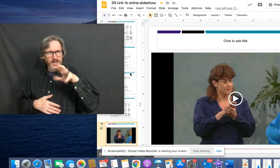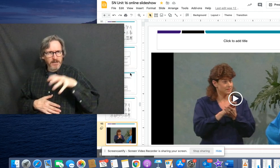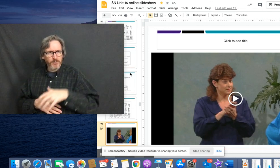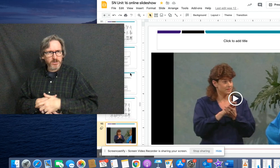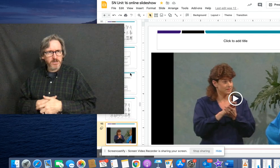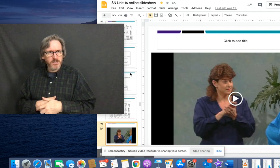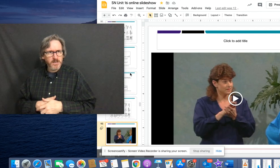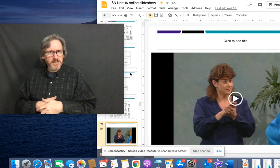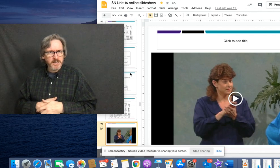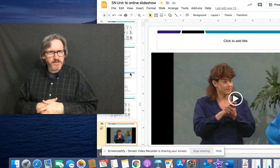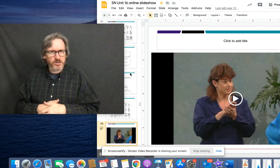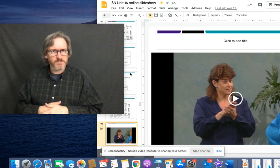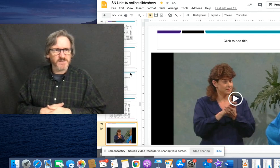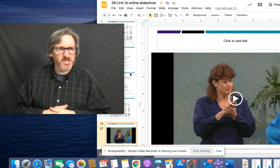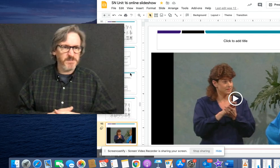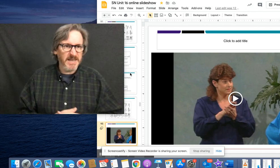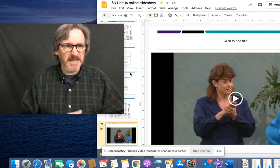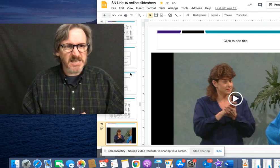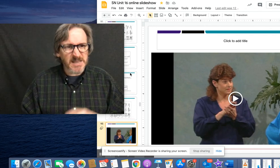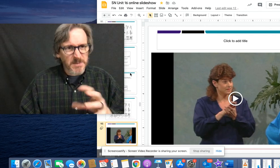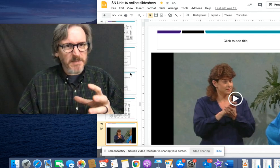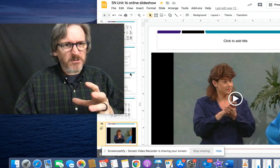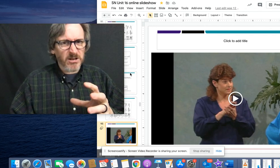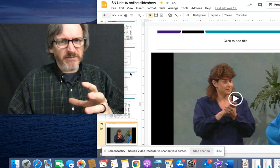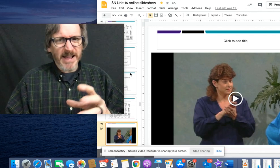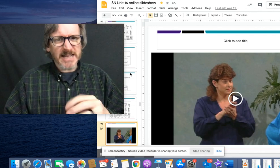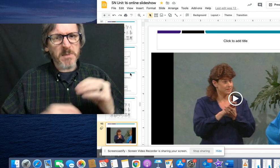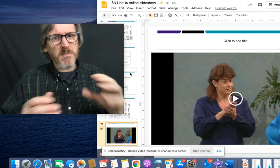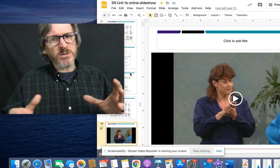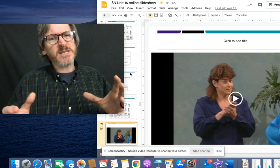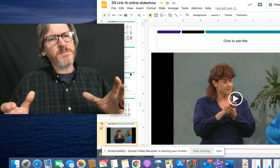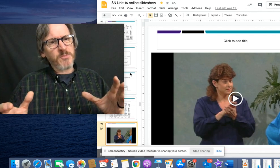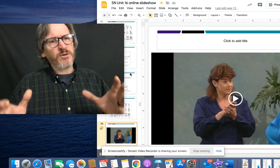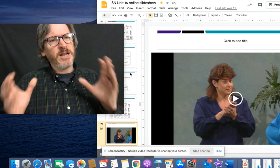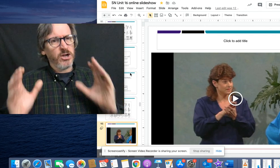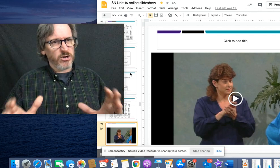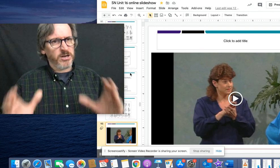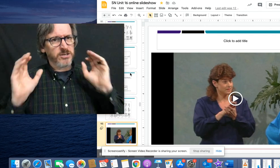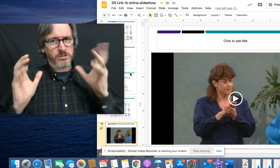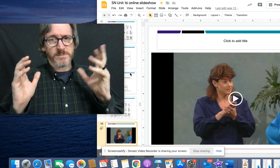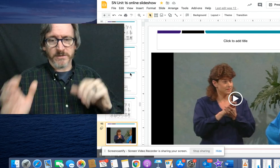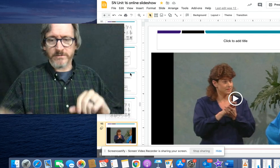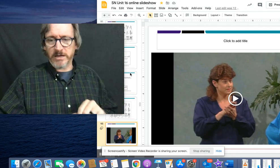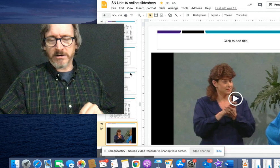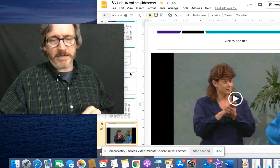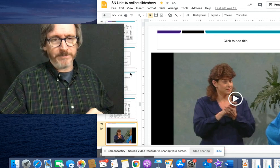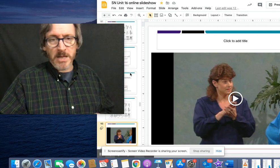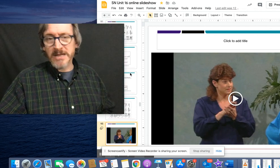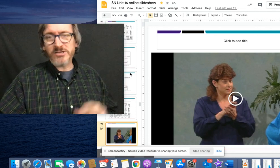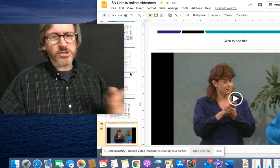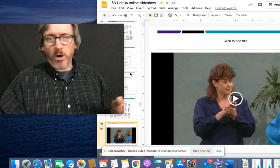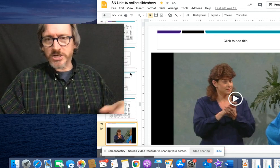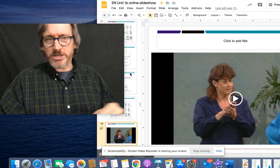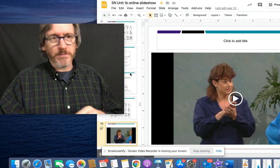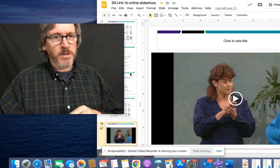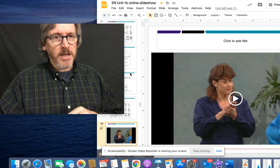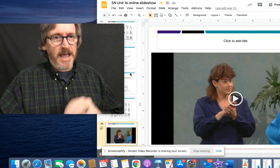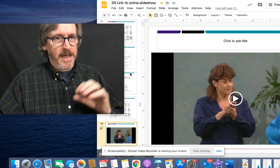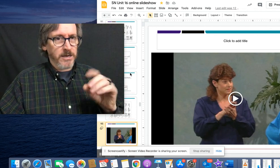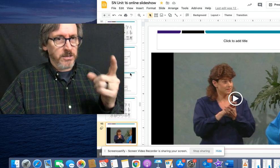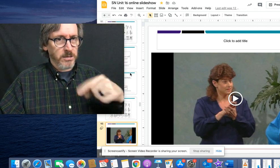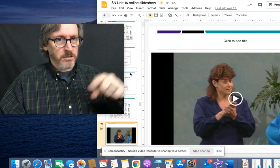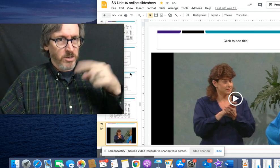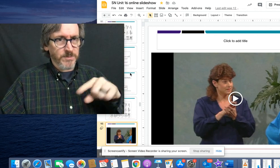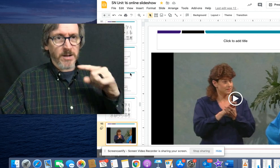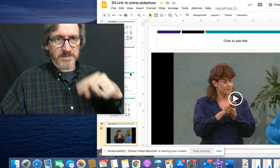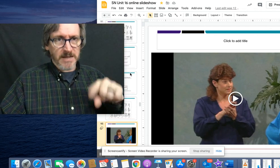in the pink book in terms of speed. Some of the people are a little fast, but most of them are pretty good in terms of clarity. So just watch them